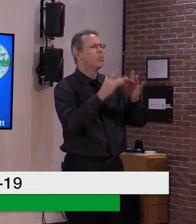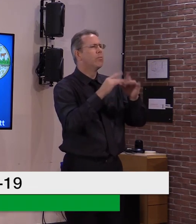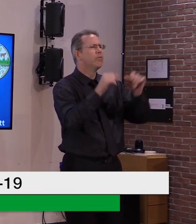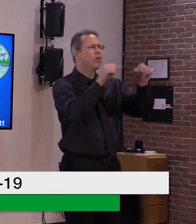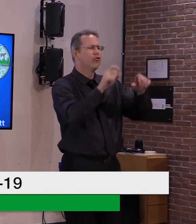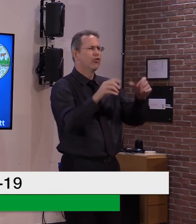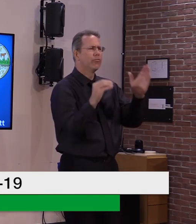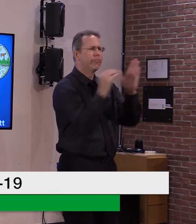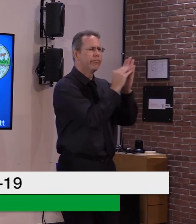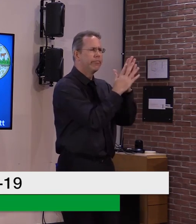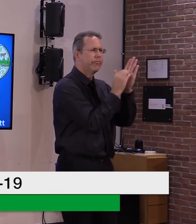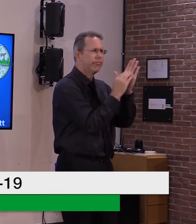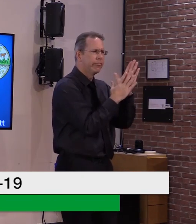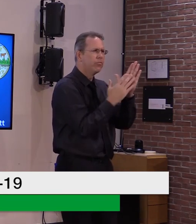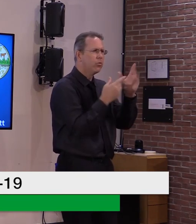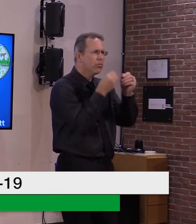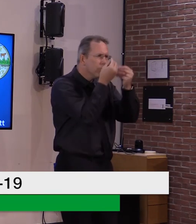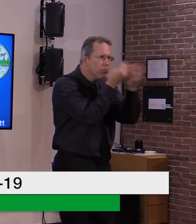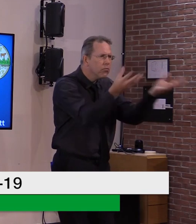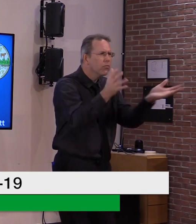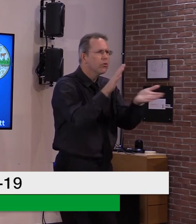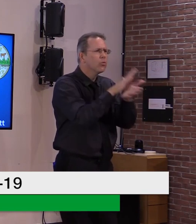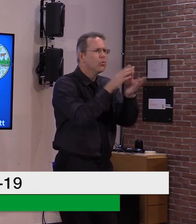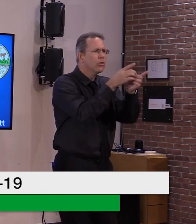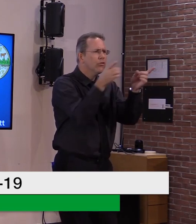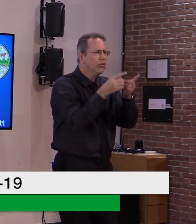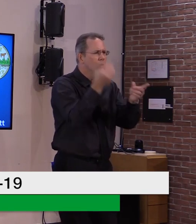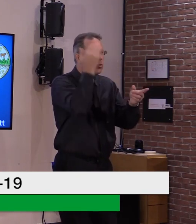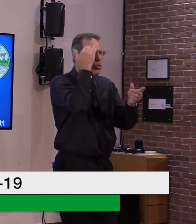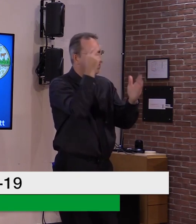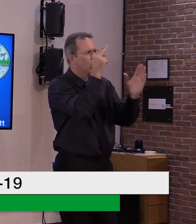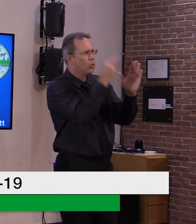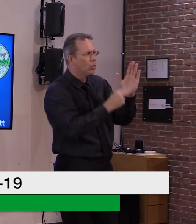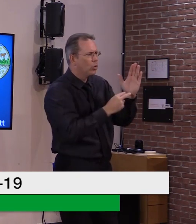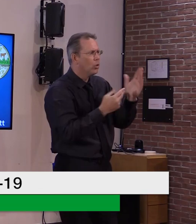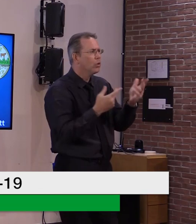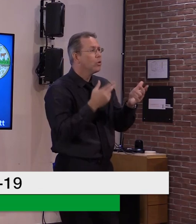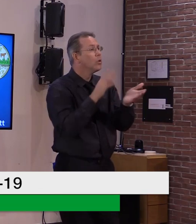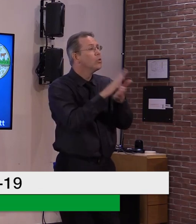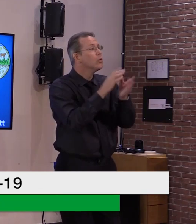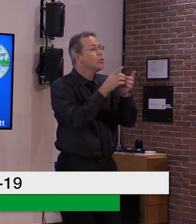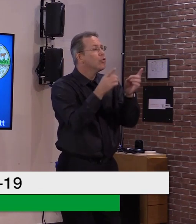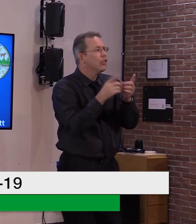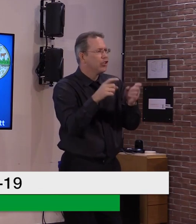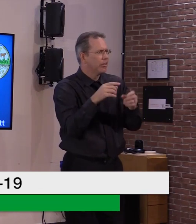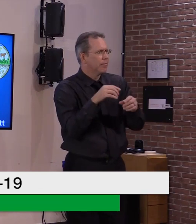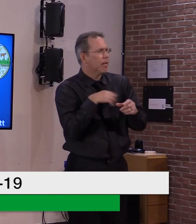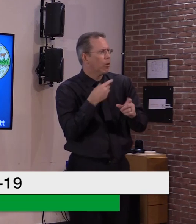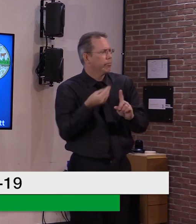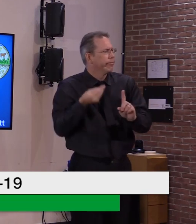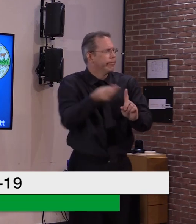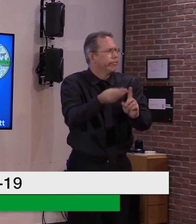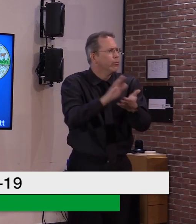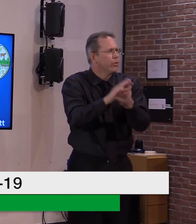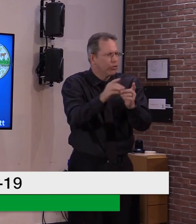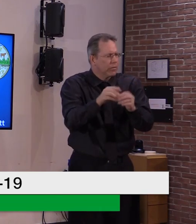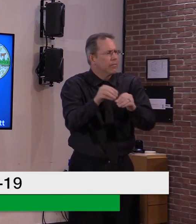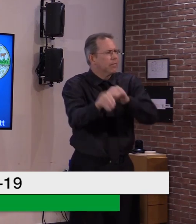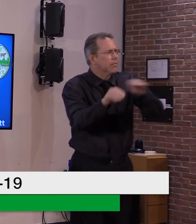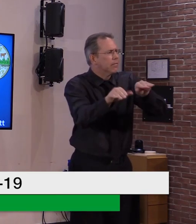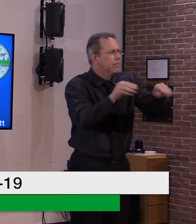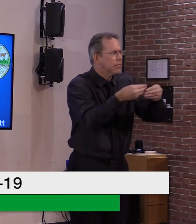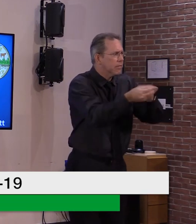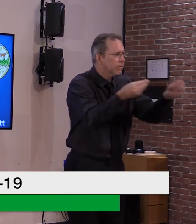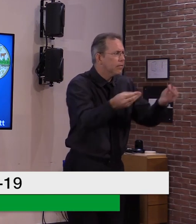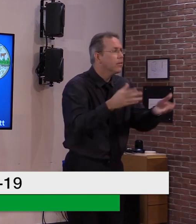um districts are in the process between kitten families right now and you're correct in some districts particularly with older students we